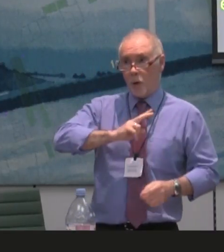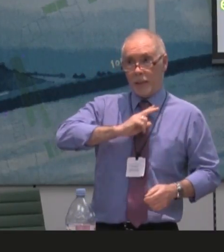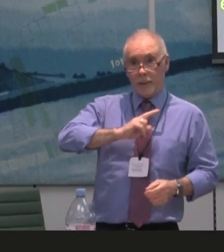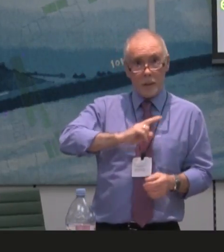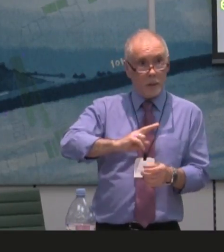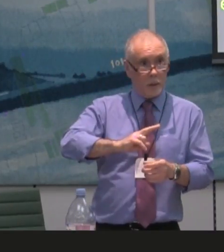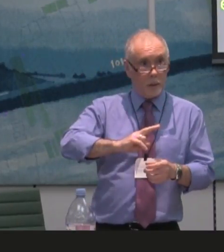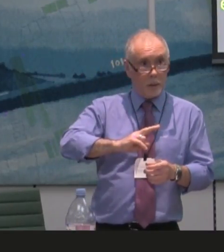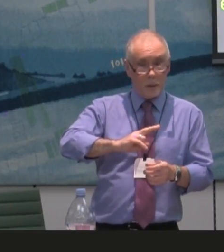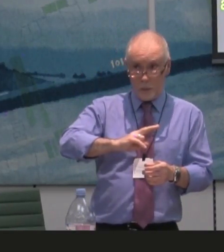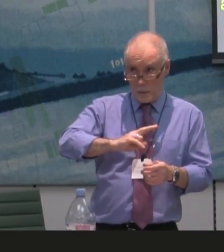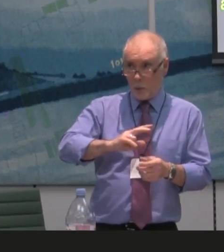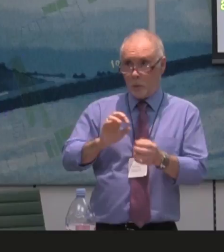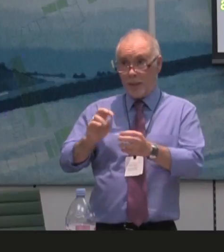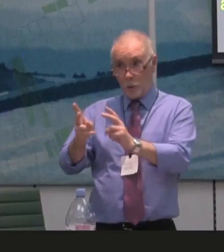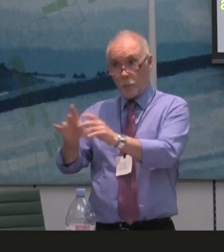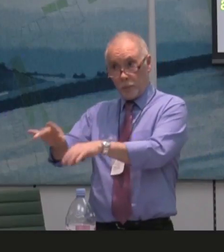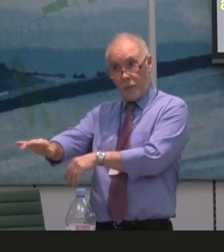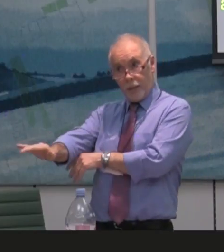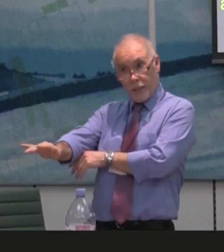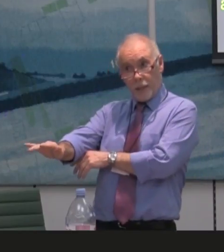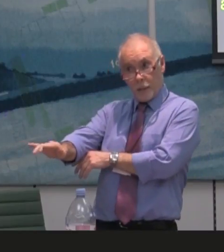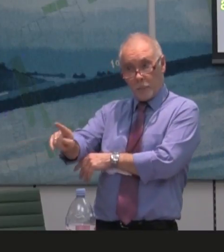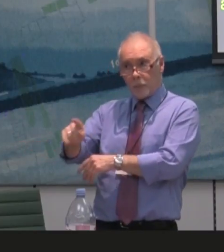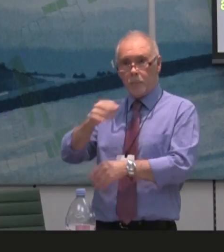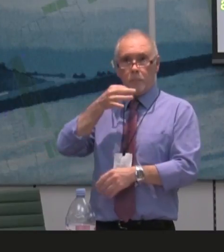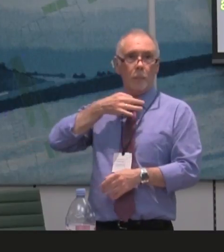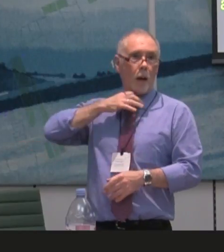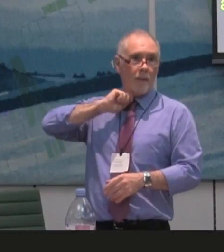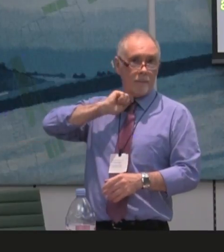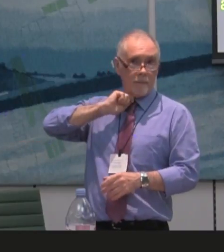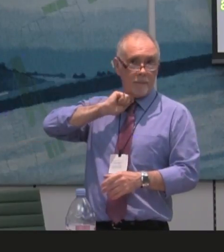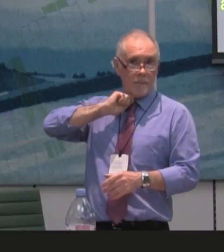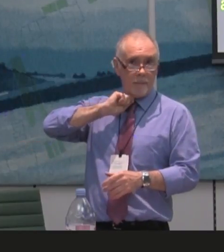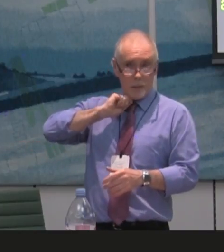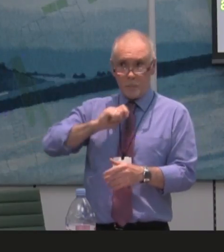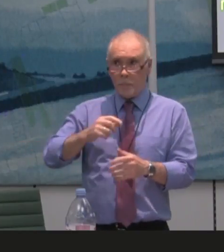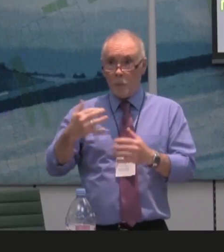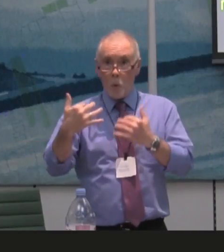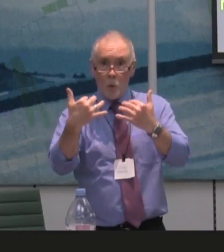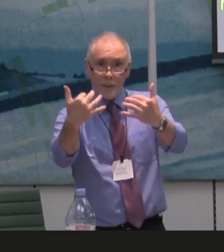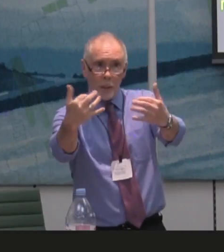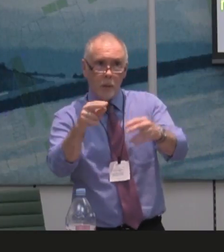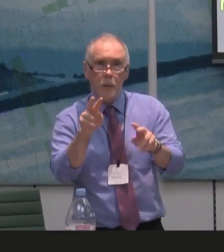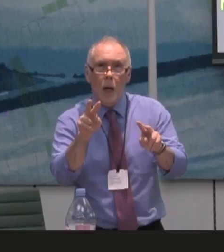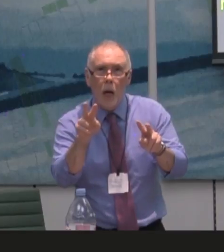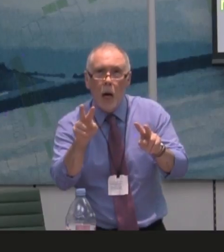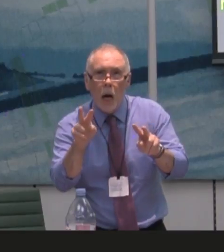university, and I began signing but using my voice at the same time. Now I had an interpreter present, but